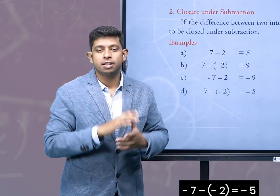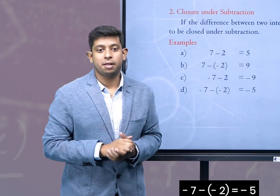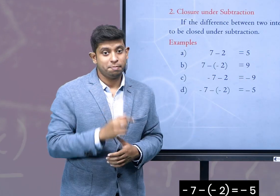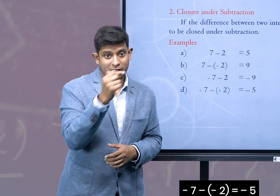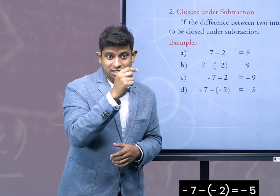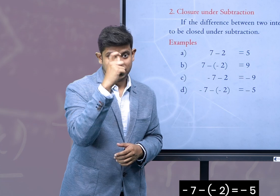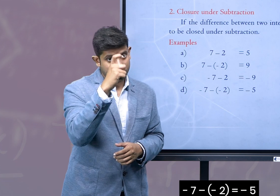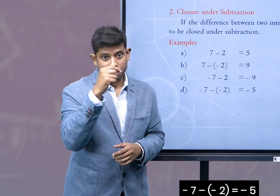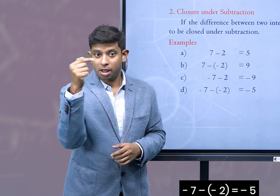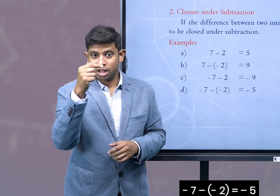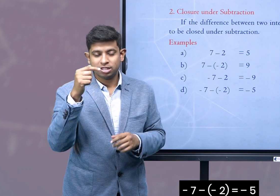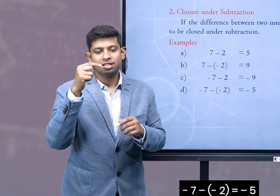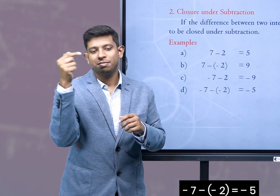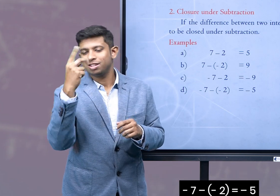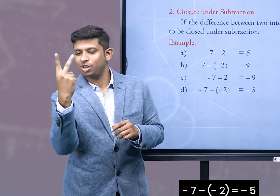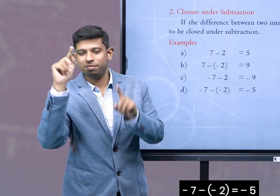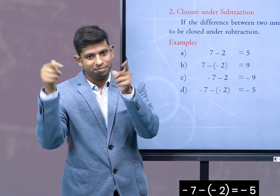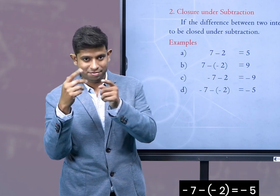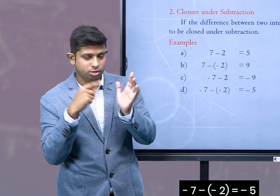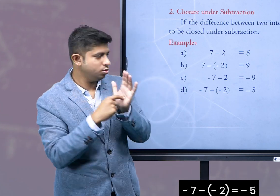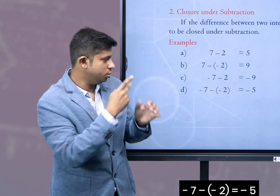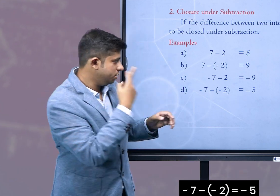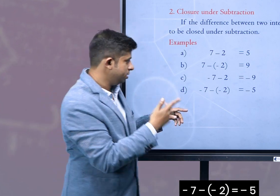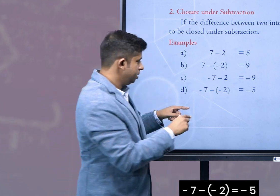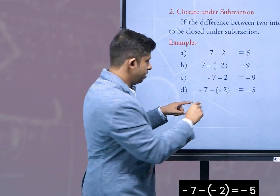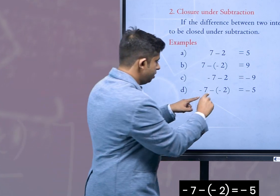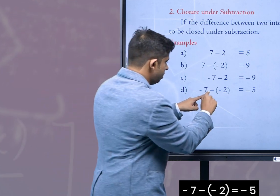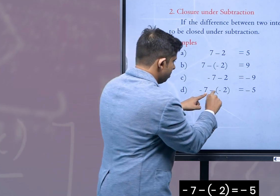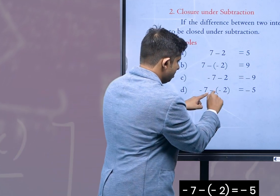Minus 7 minus of minus 2 is equal to minus 5.